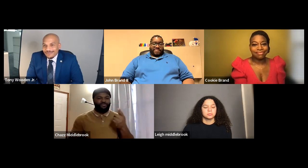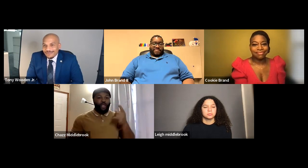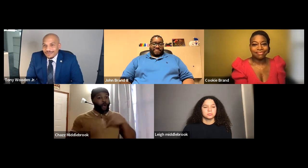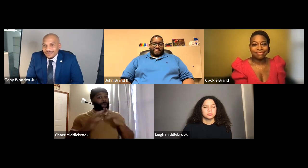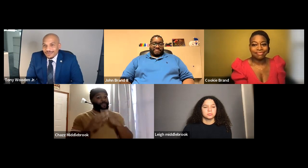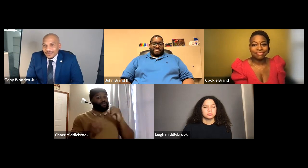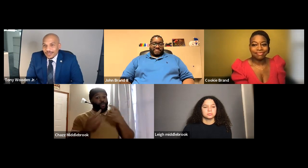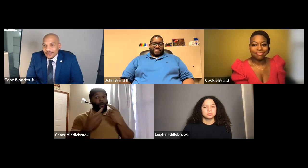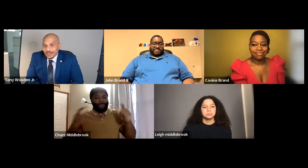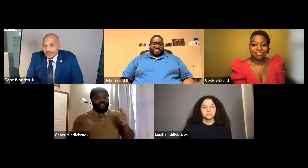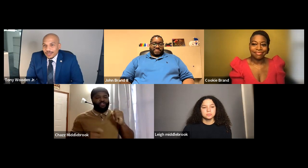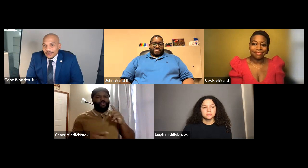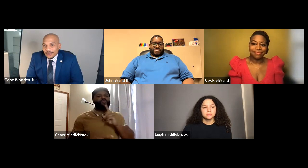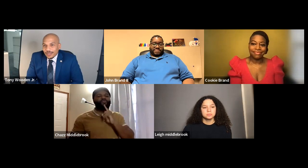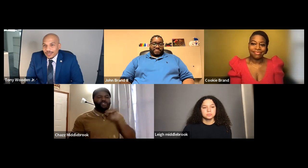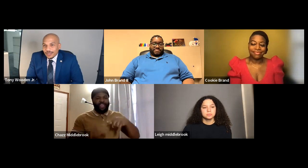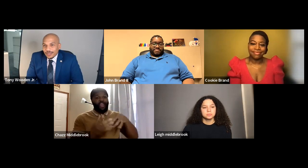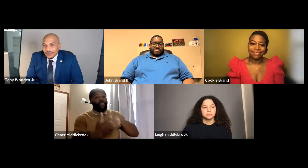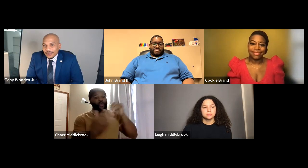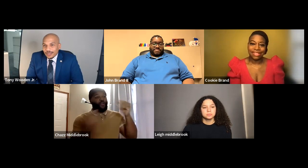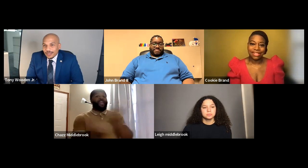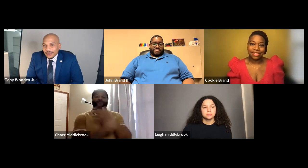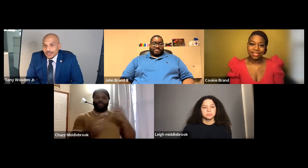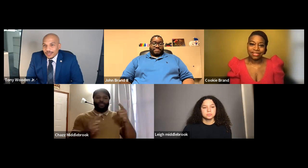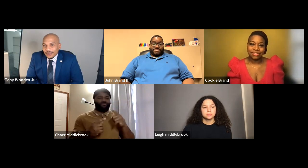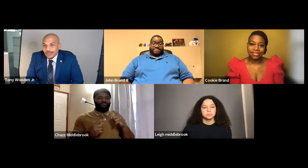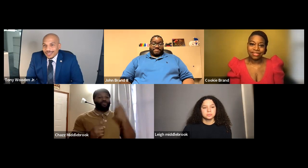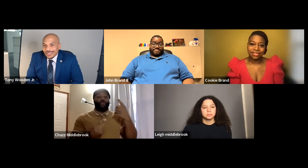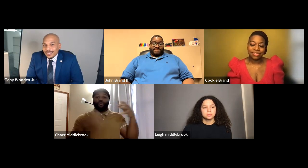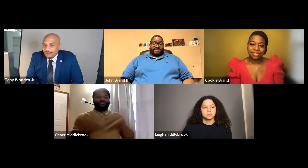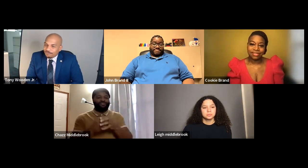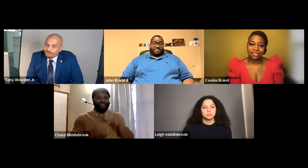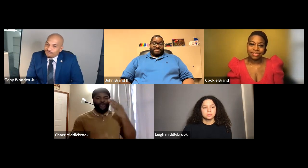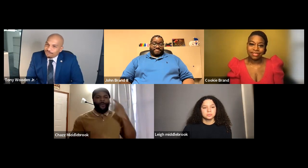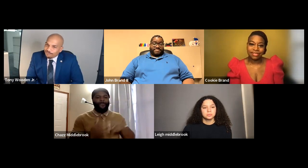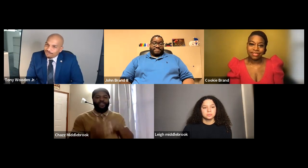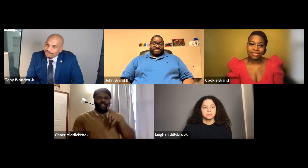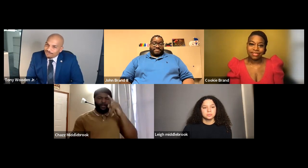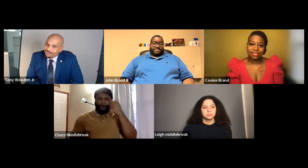get together and gather and have that history, even though we're such a huge family, and we're able to learn those